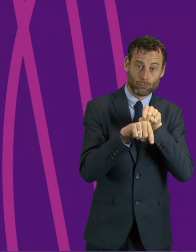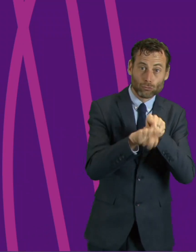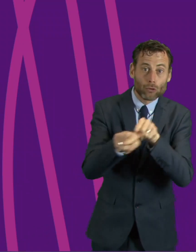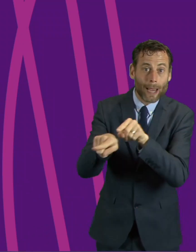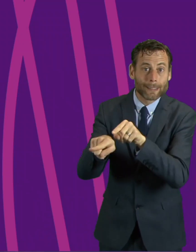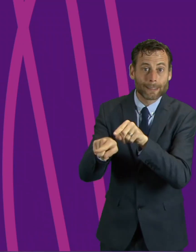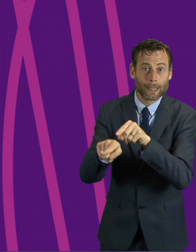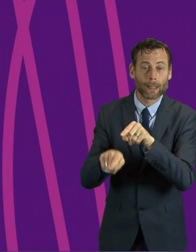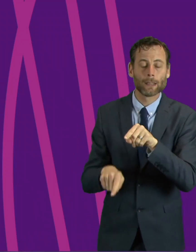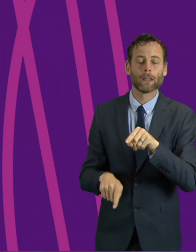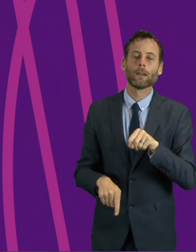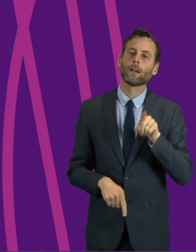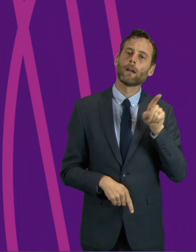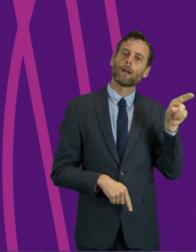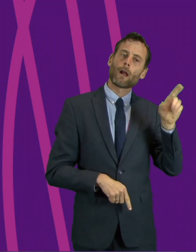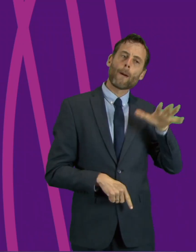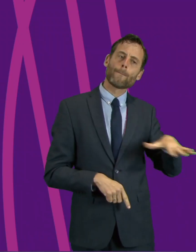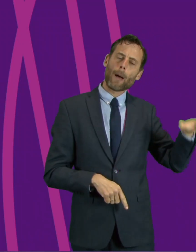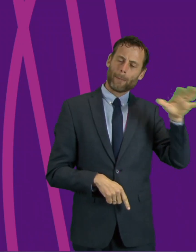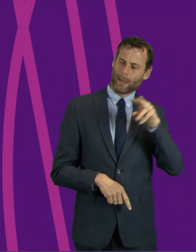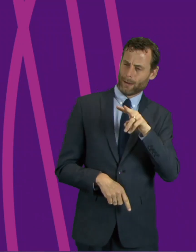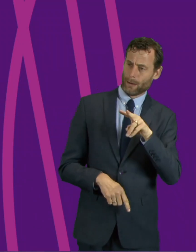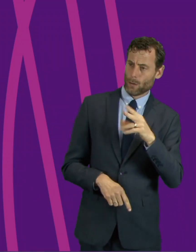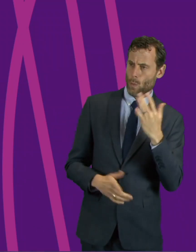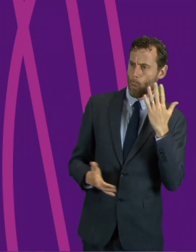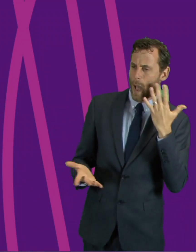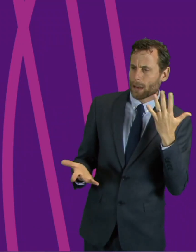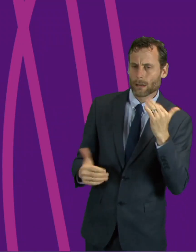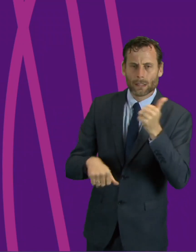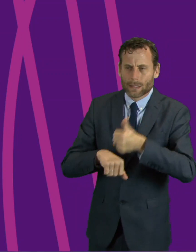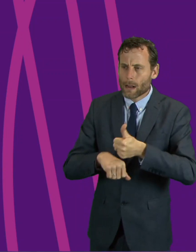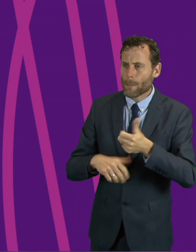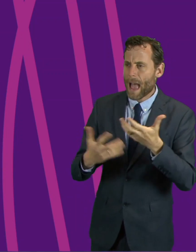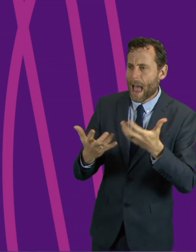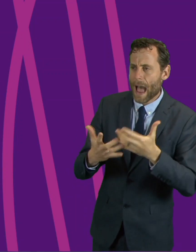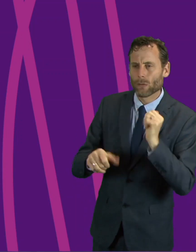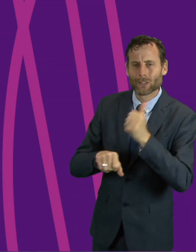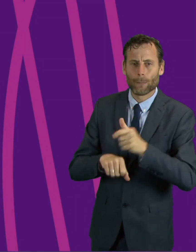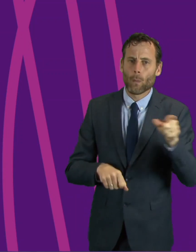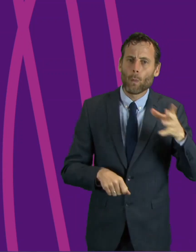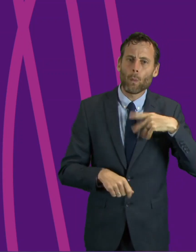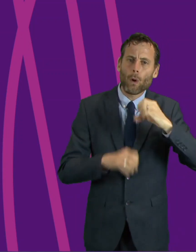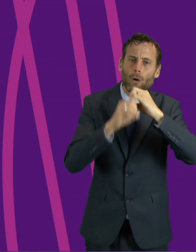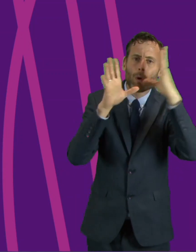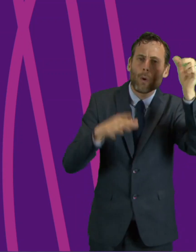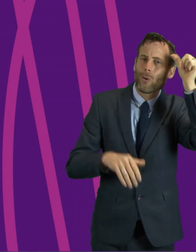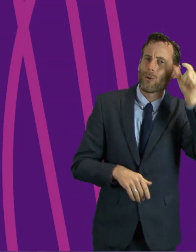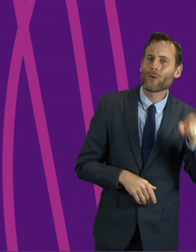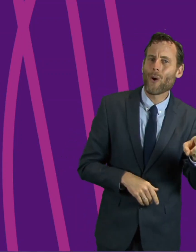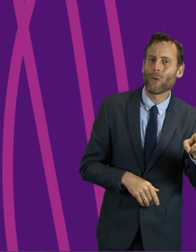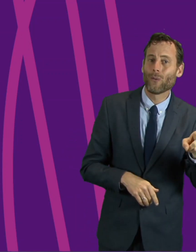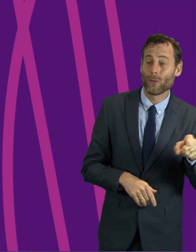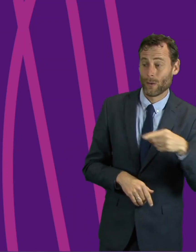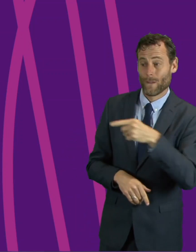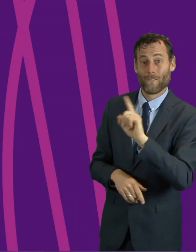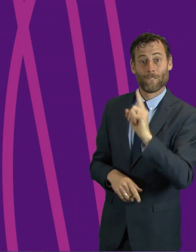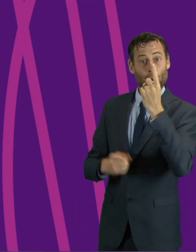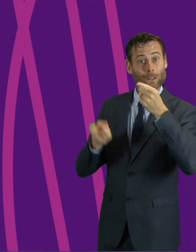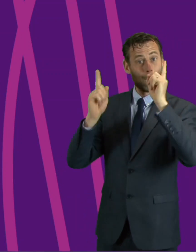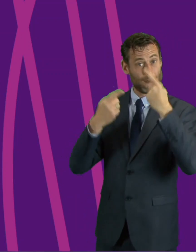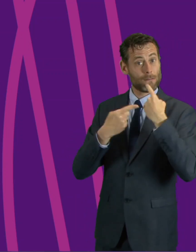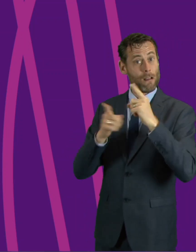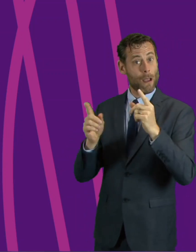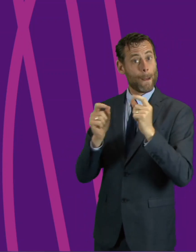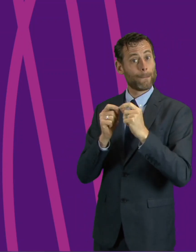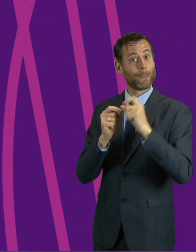perception of progress being made, as much clarity as possible is essential. Because as the First Minister told the BBC just this morning, balancing risks